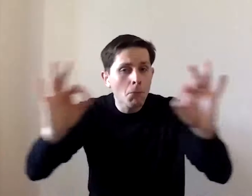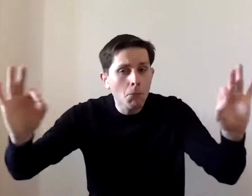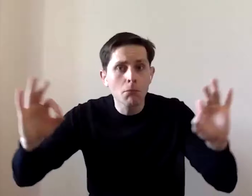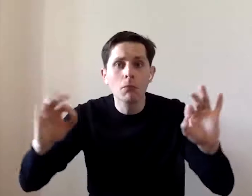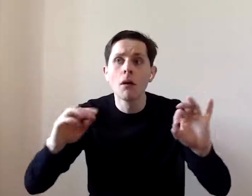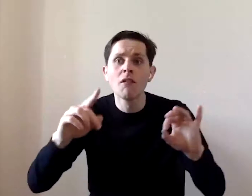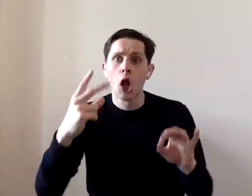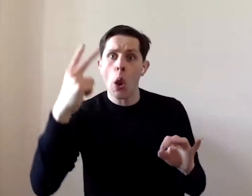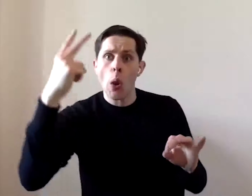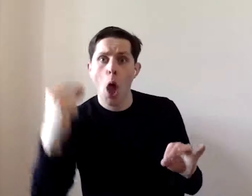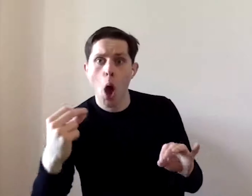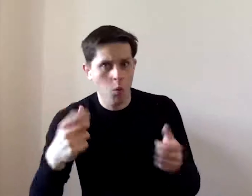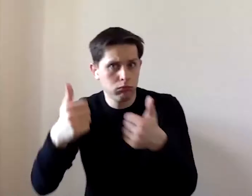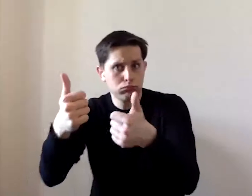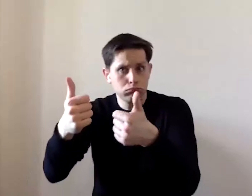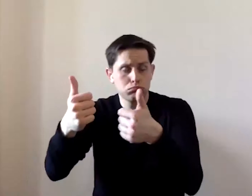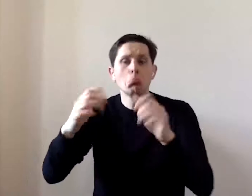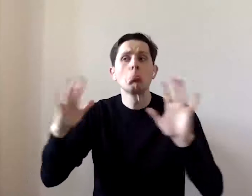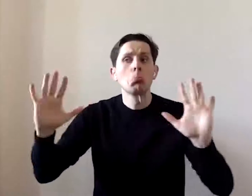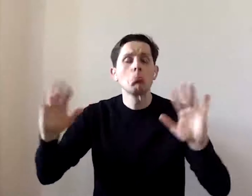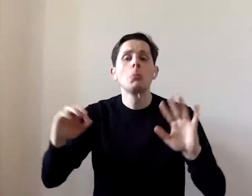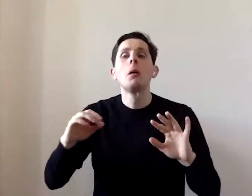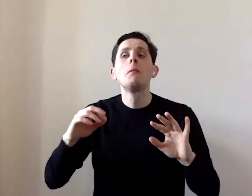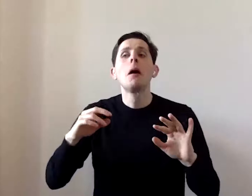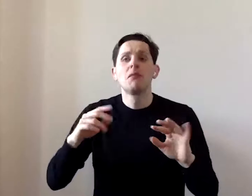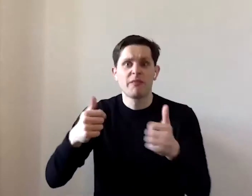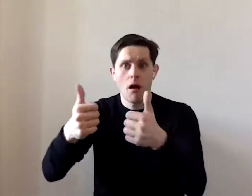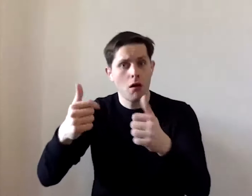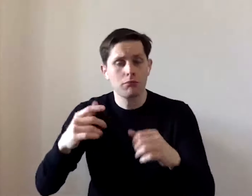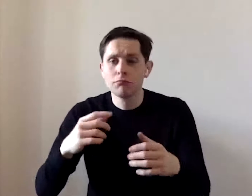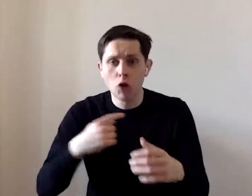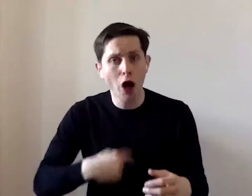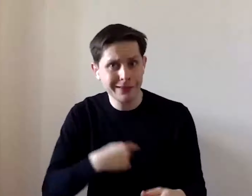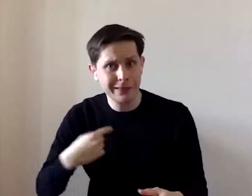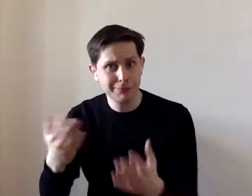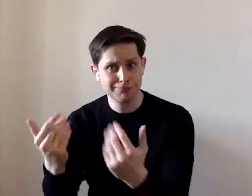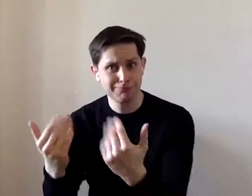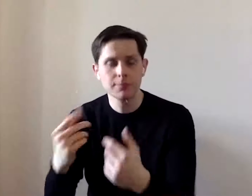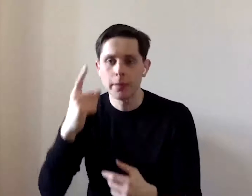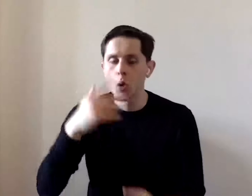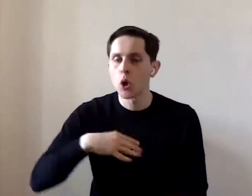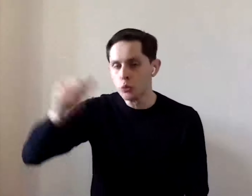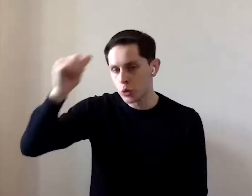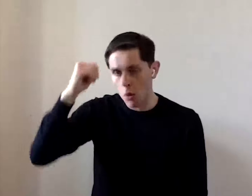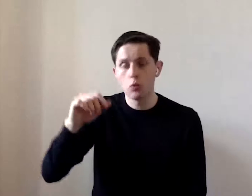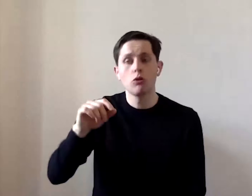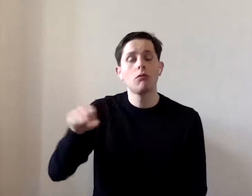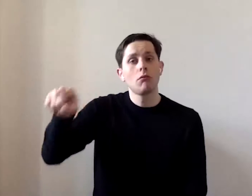So feel free to have your answer be no to this. But have any of you encountered positive examples